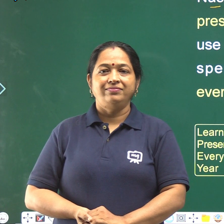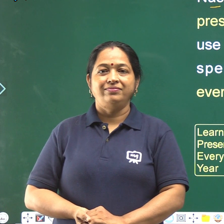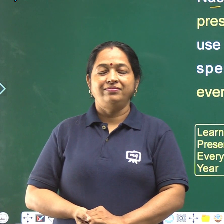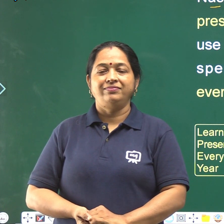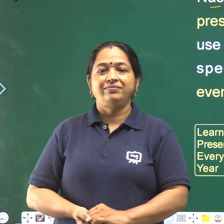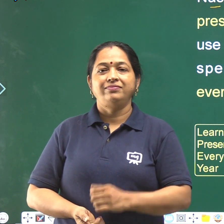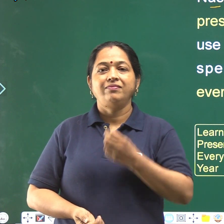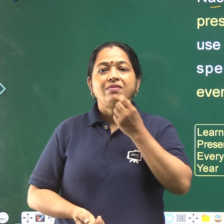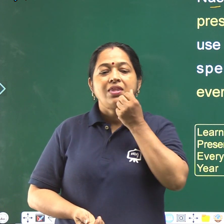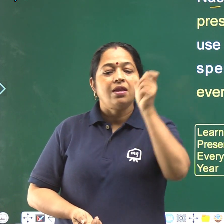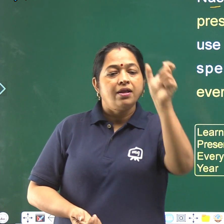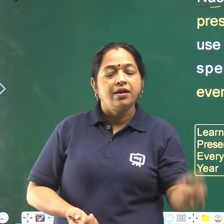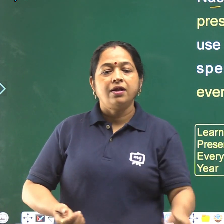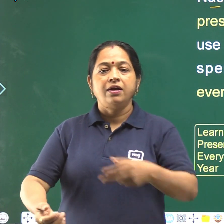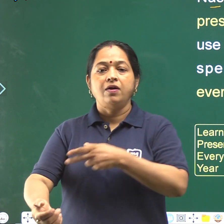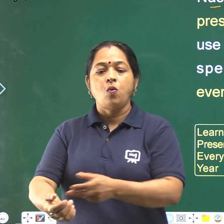Nasi wants to learn